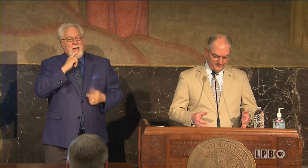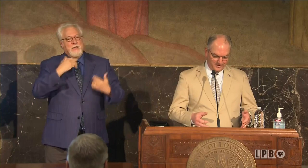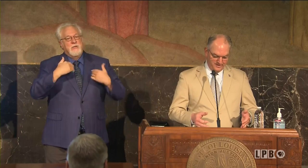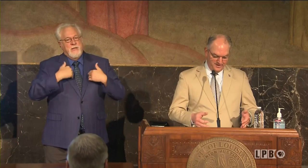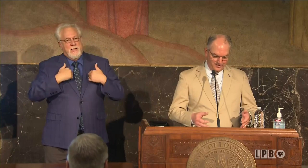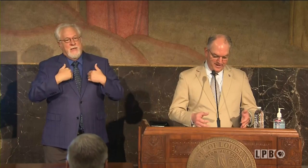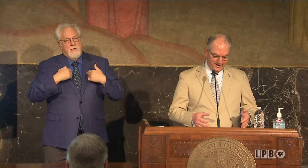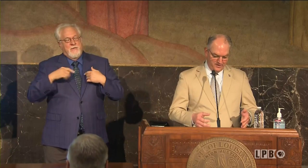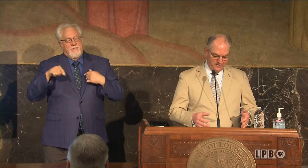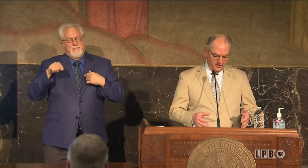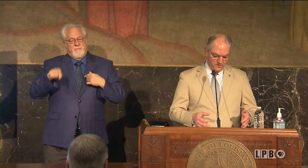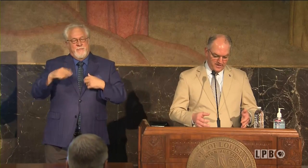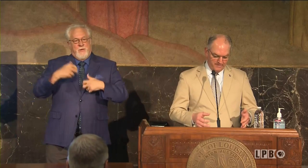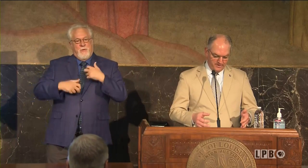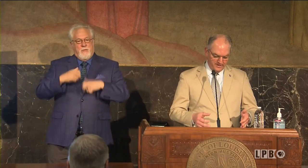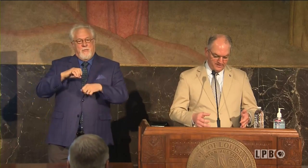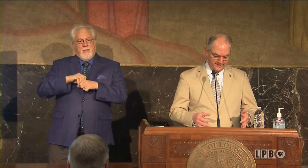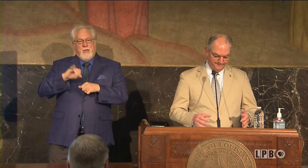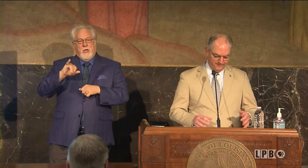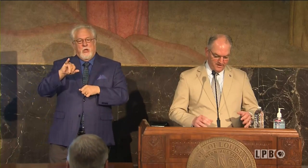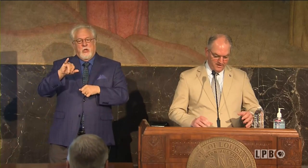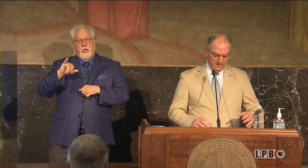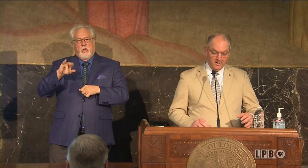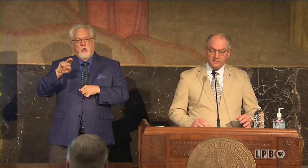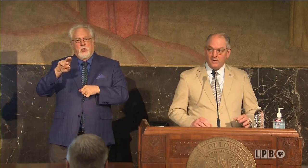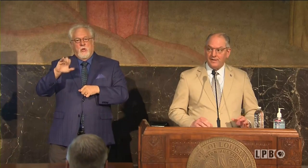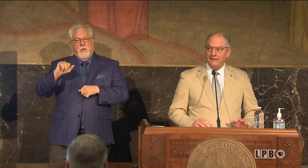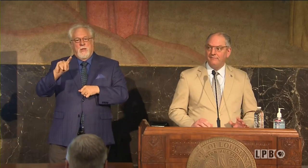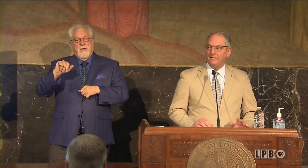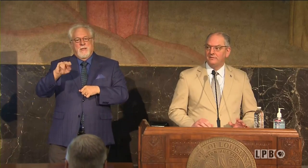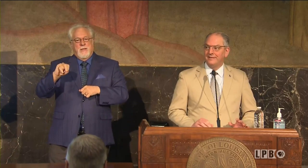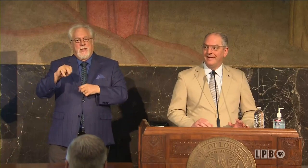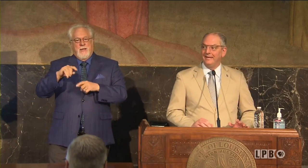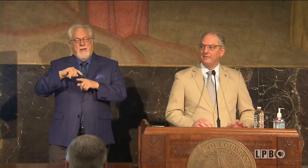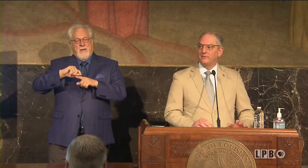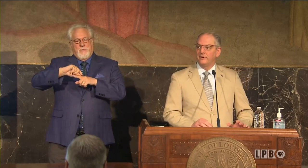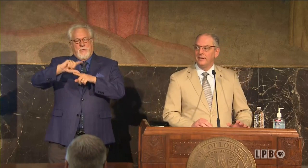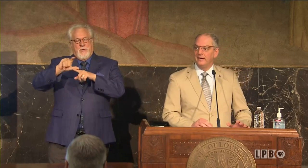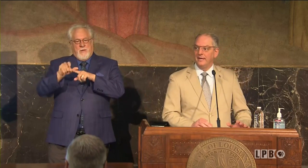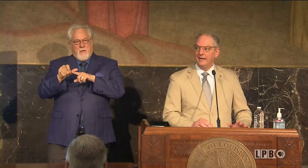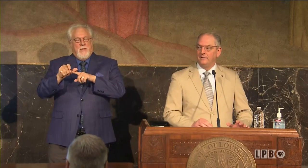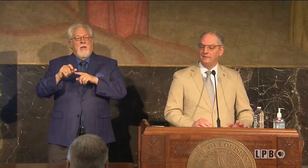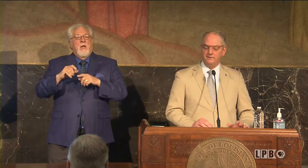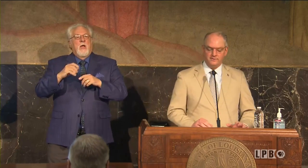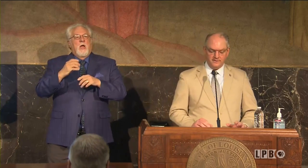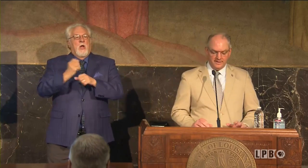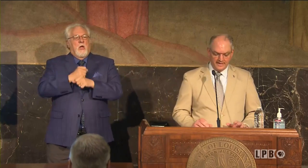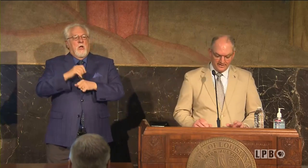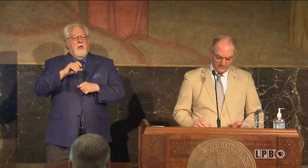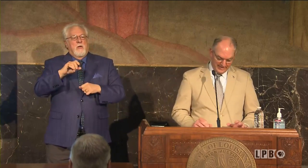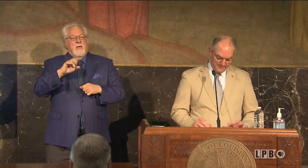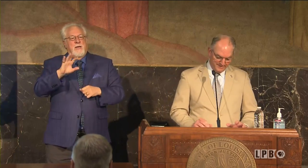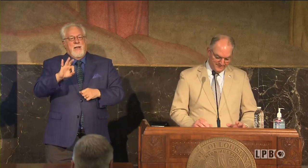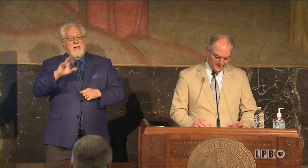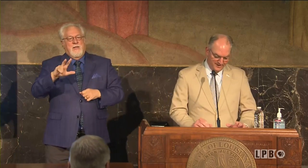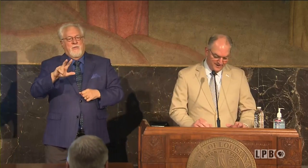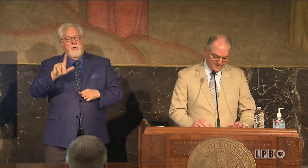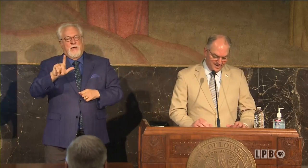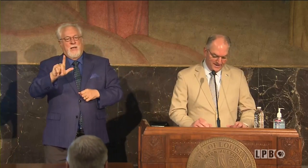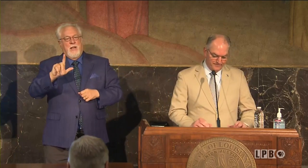disturbance located over the Yucatan Peninsula. It's called Invest 93L, or 93